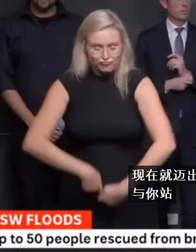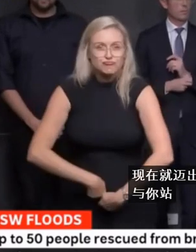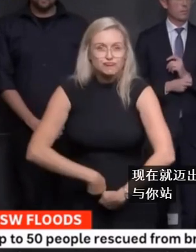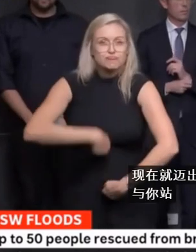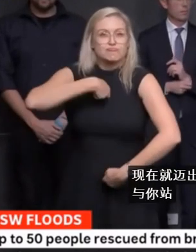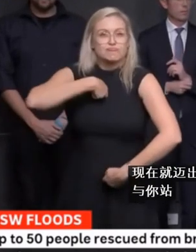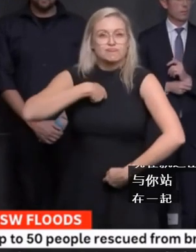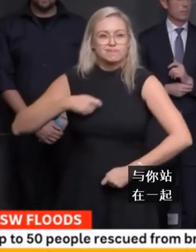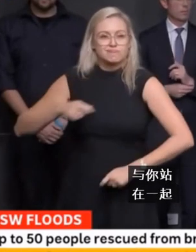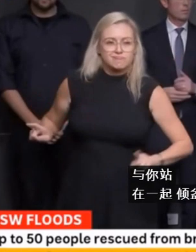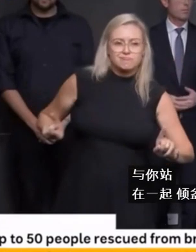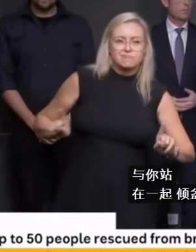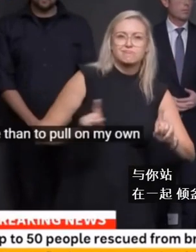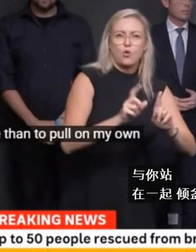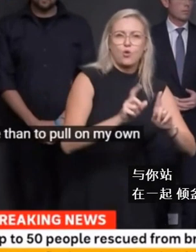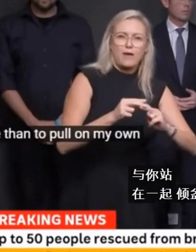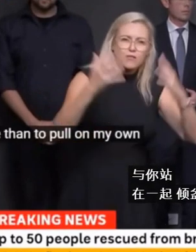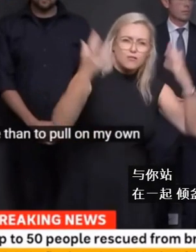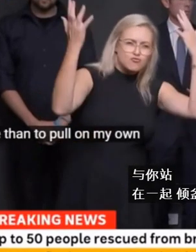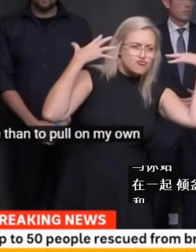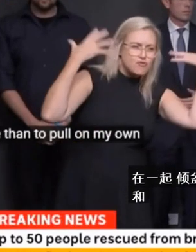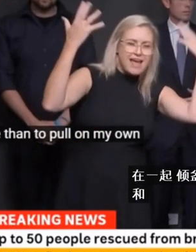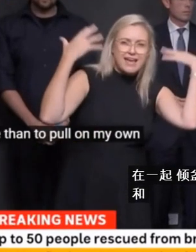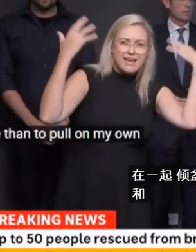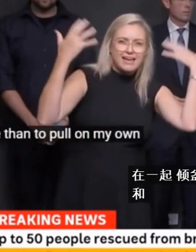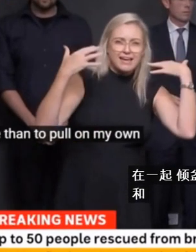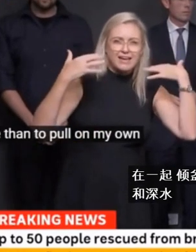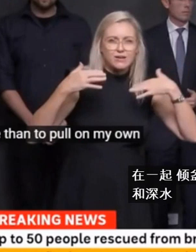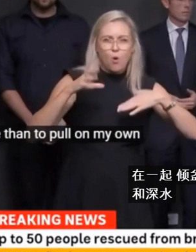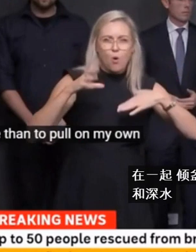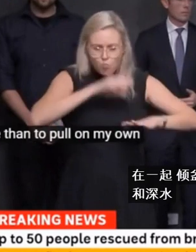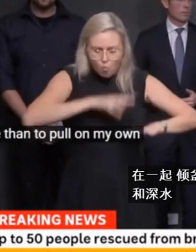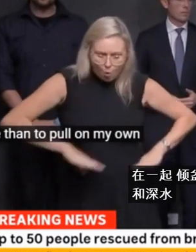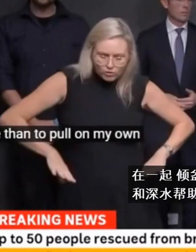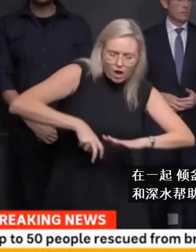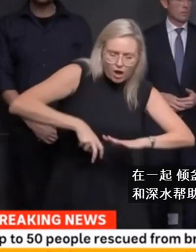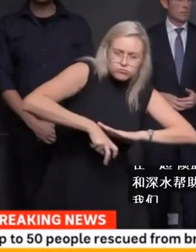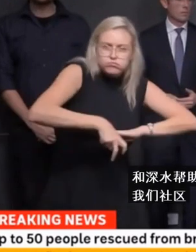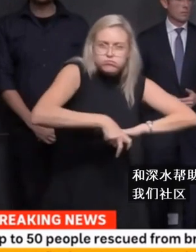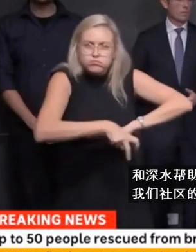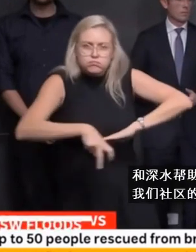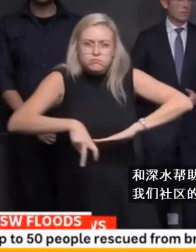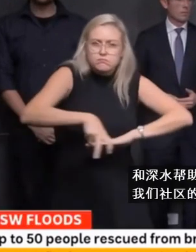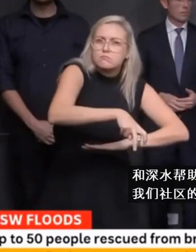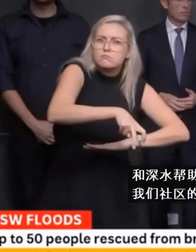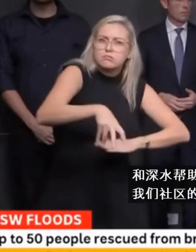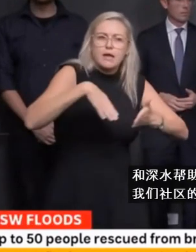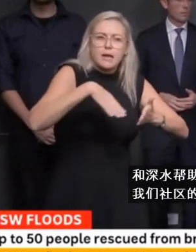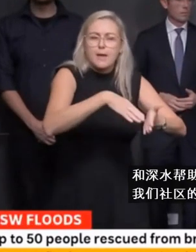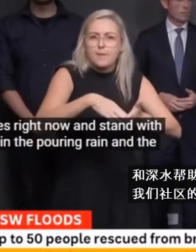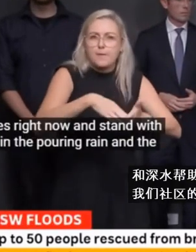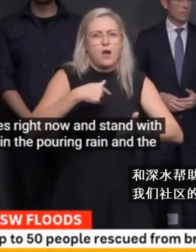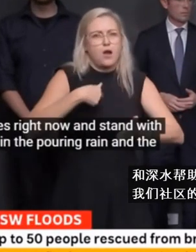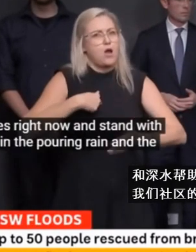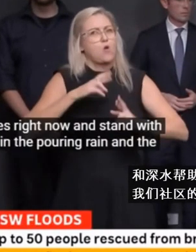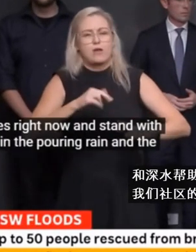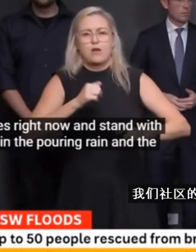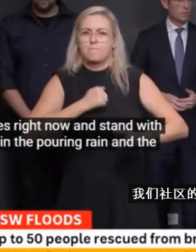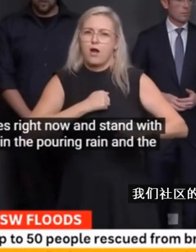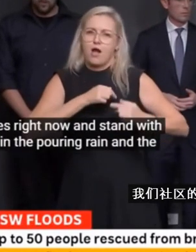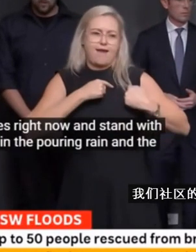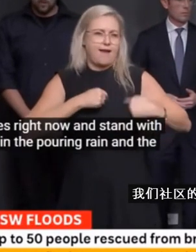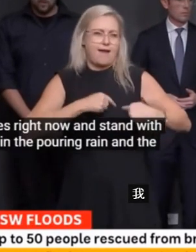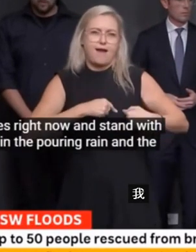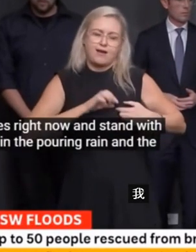with you in the pouring rain and the deep waters, helping the people of our communities. That's where my